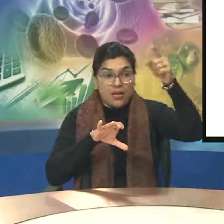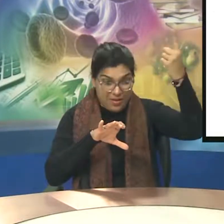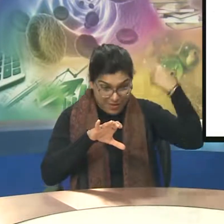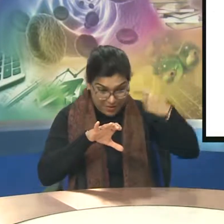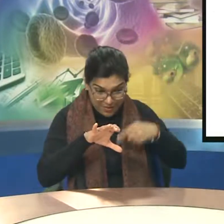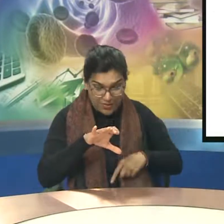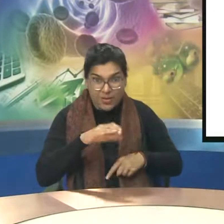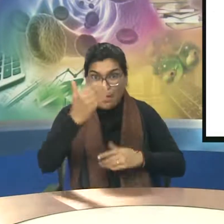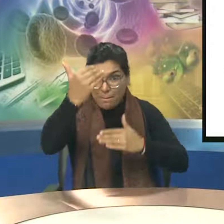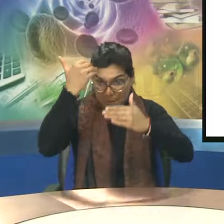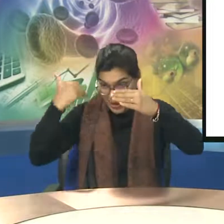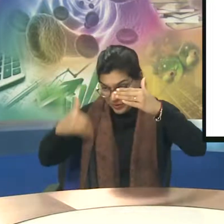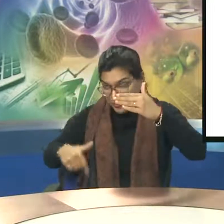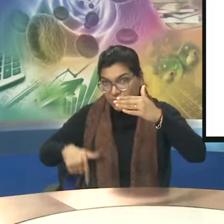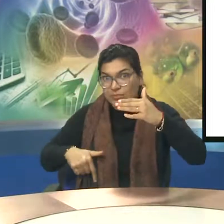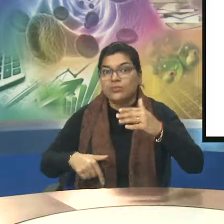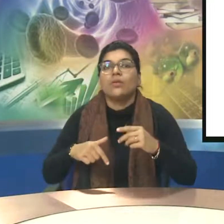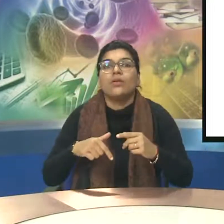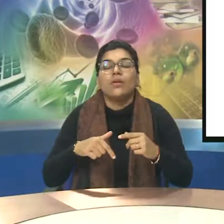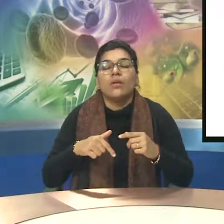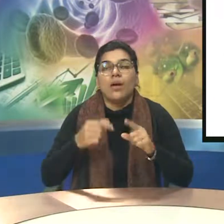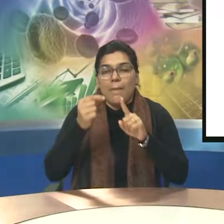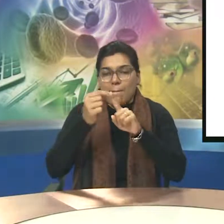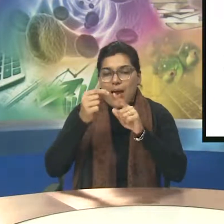That is copy and pasting